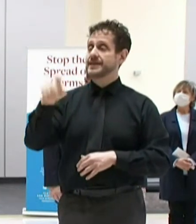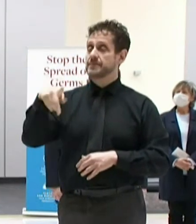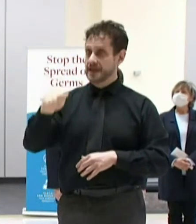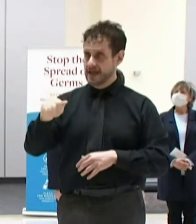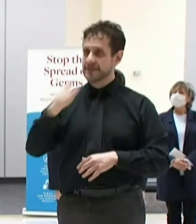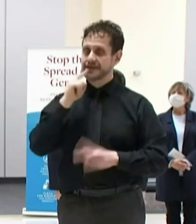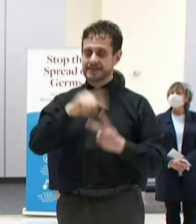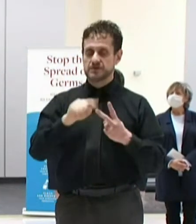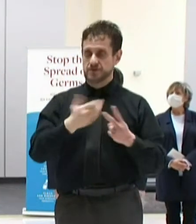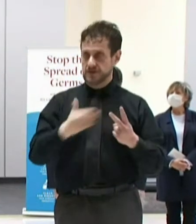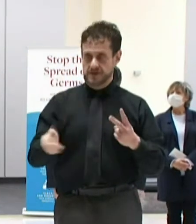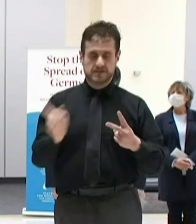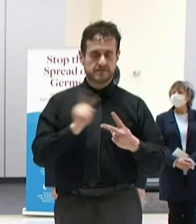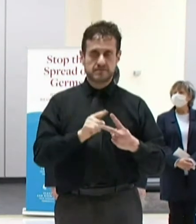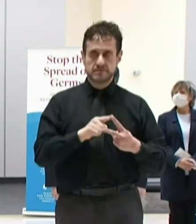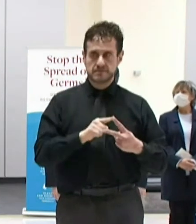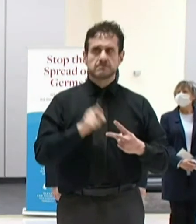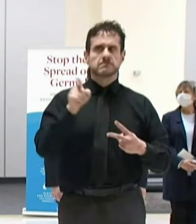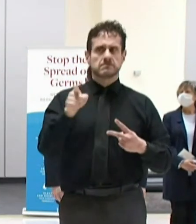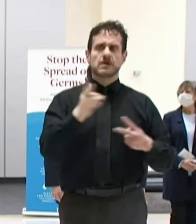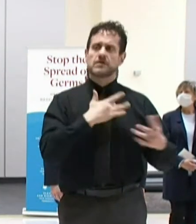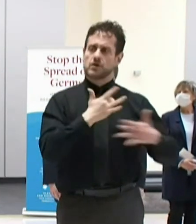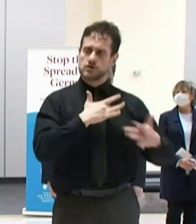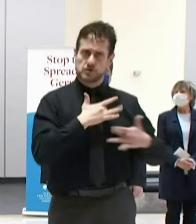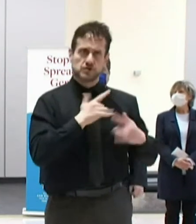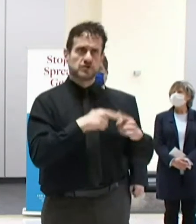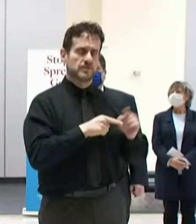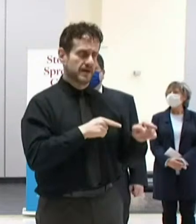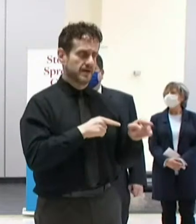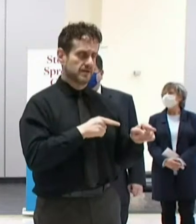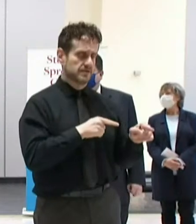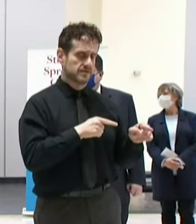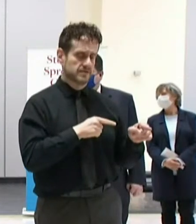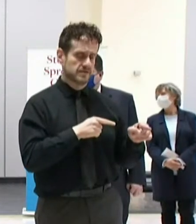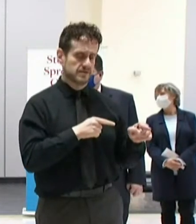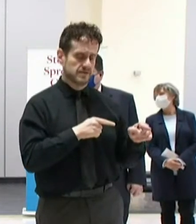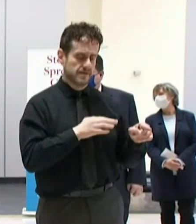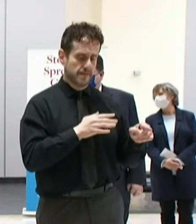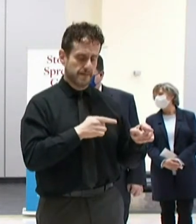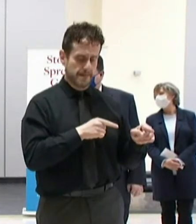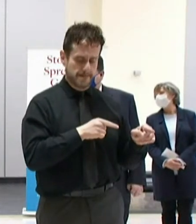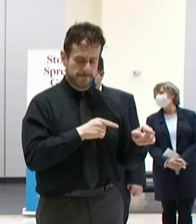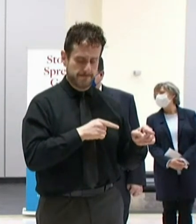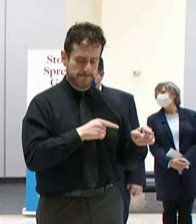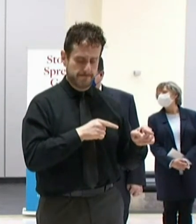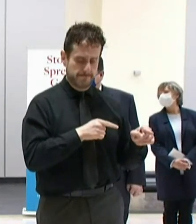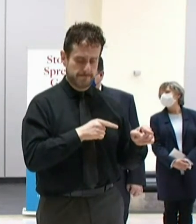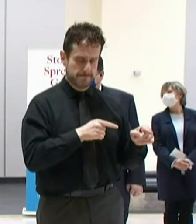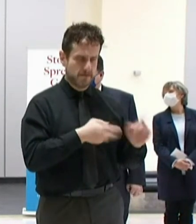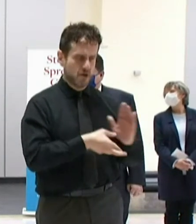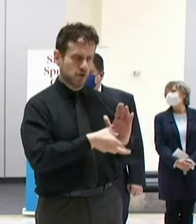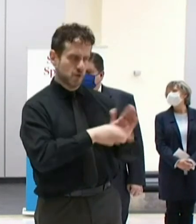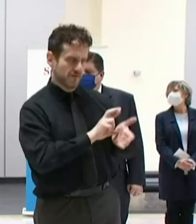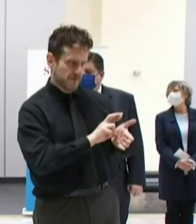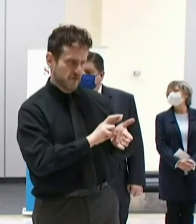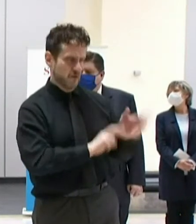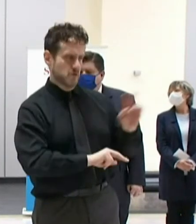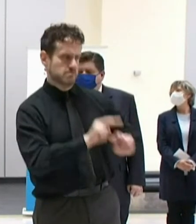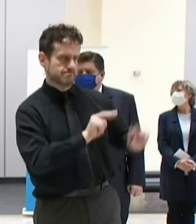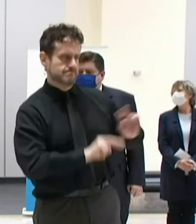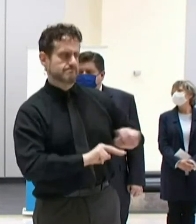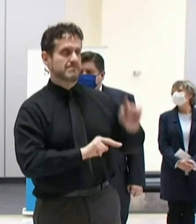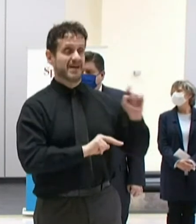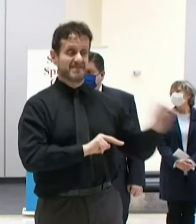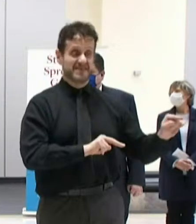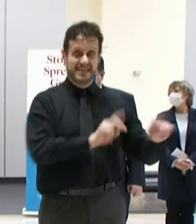two things. One, they have great concerns about the depth of the review and oversight of